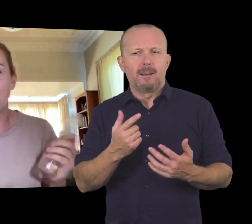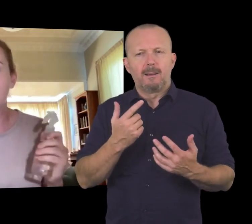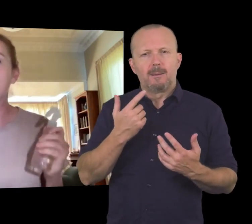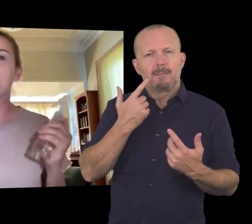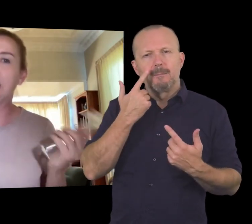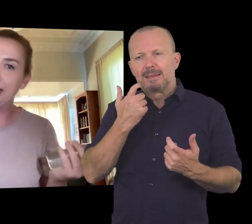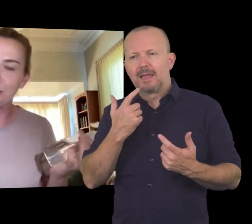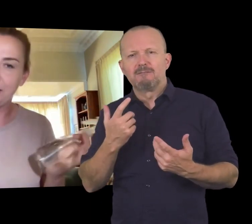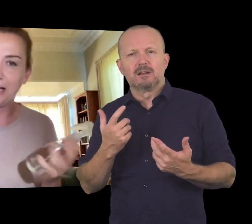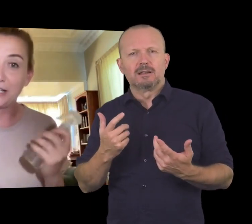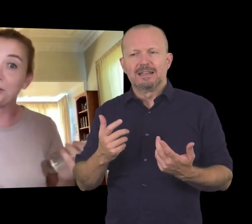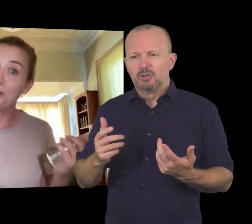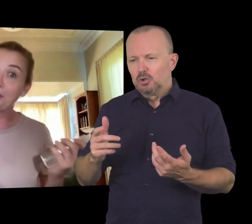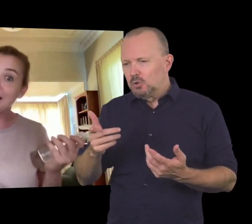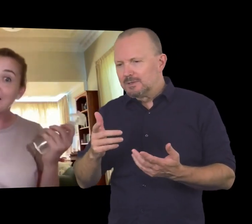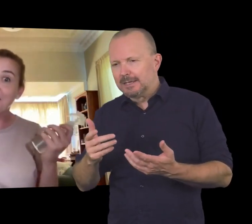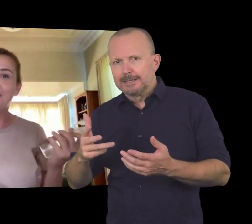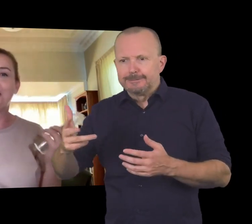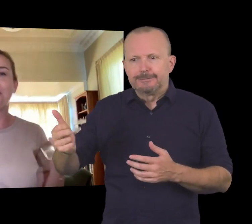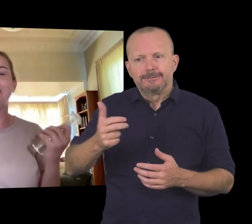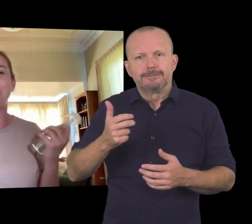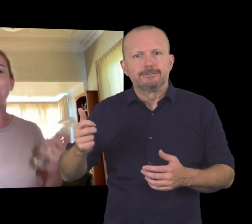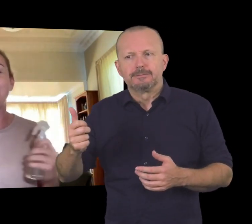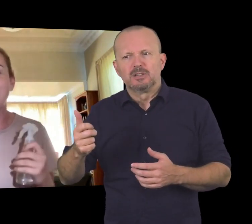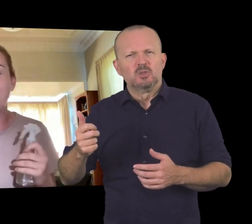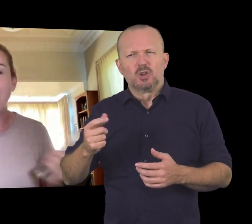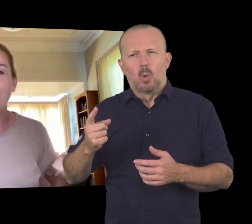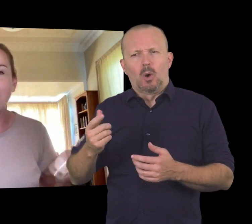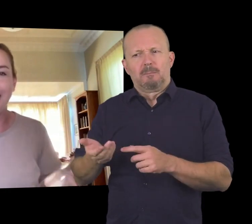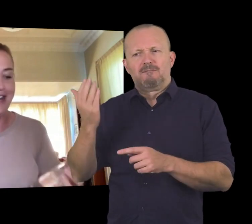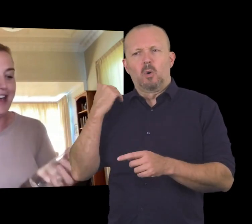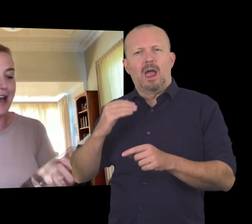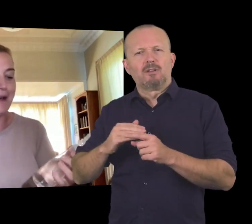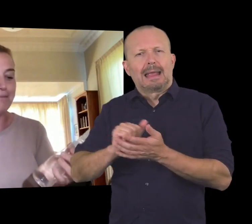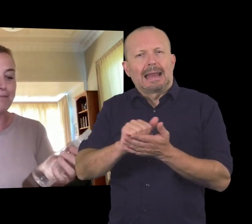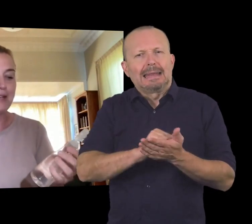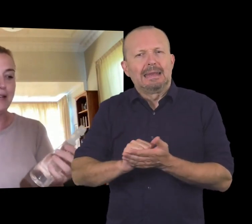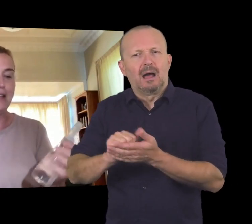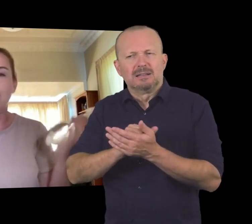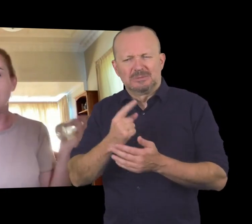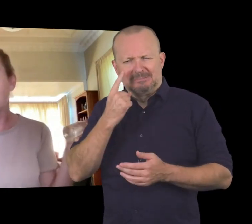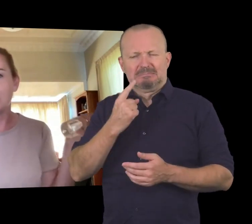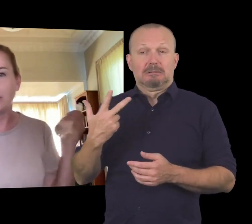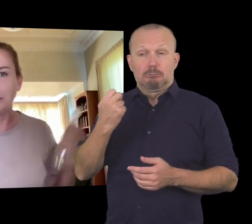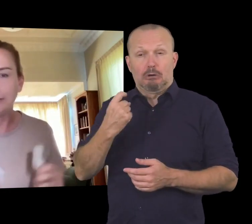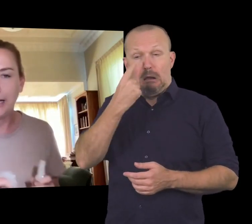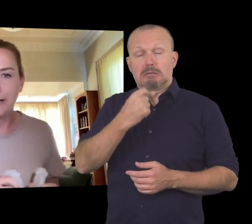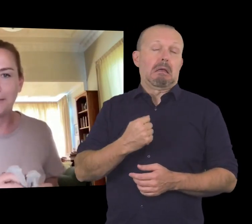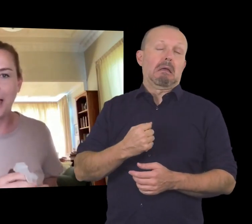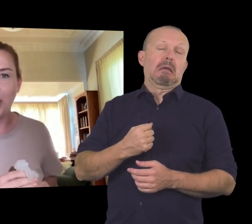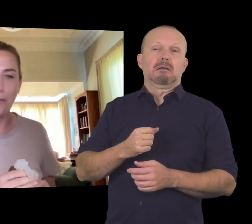using something that's kitchen cleaner or something that it's not too abrasive and you don't want someone putting that in their mouth. But yeah, these are just